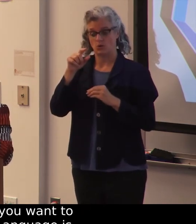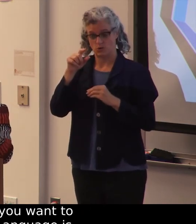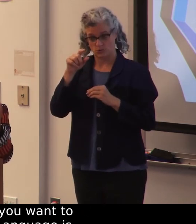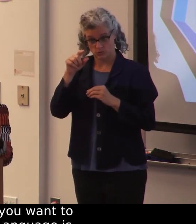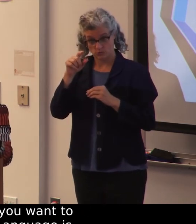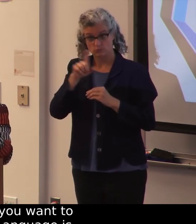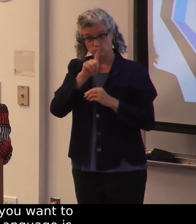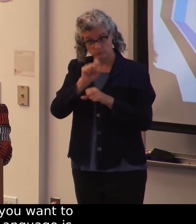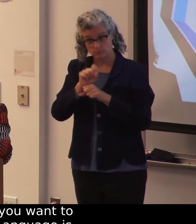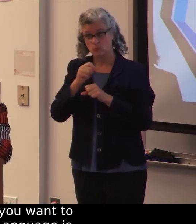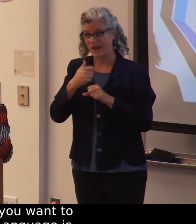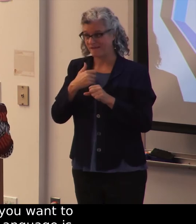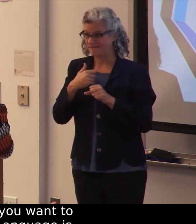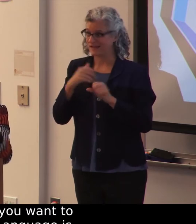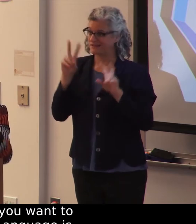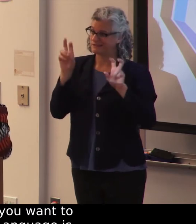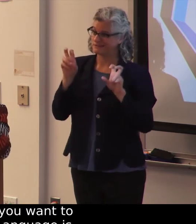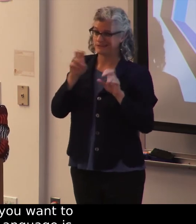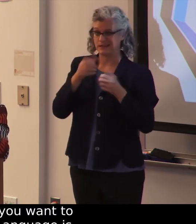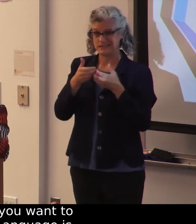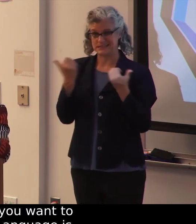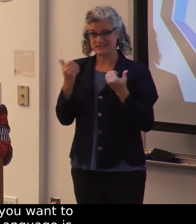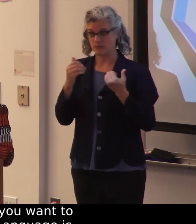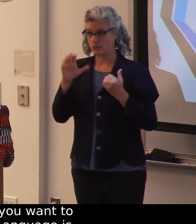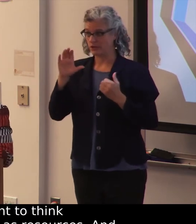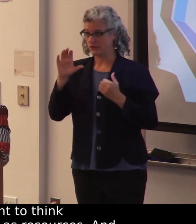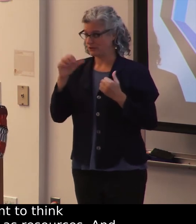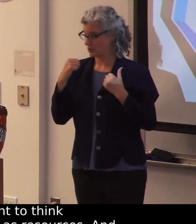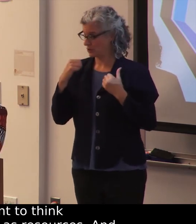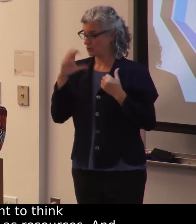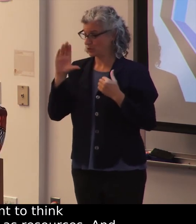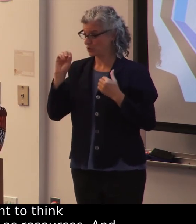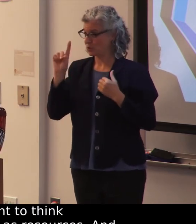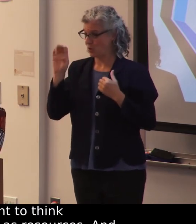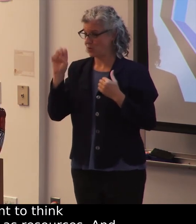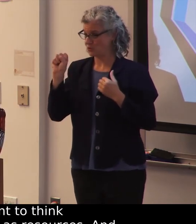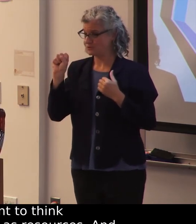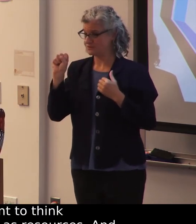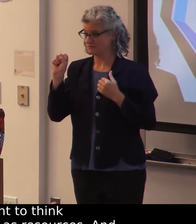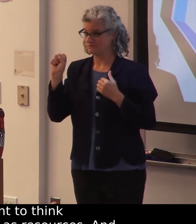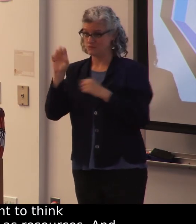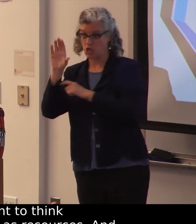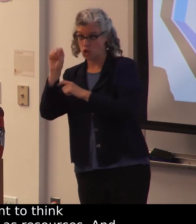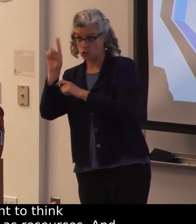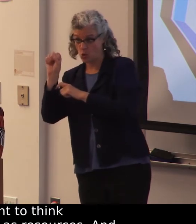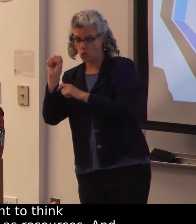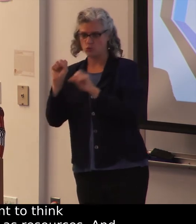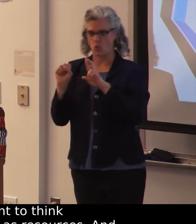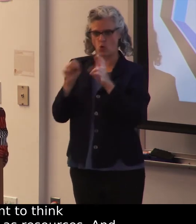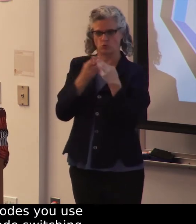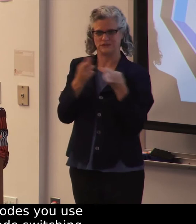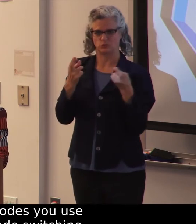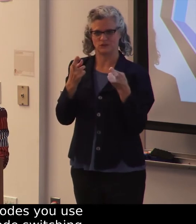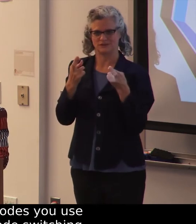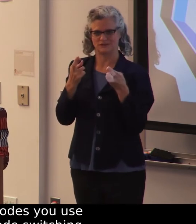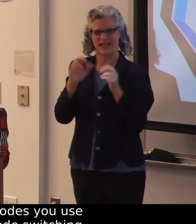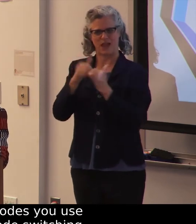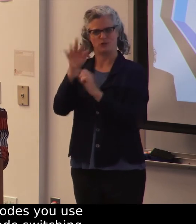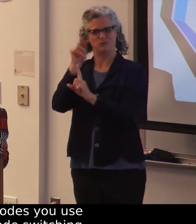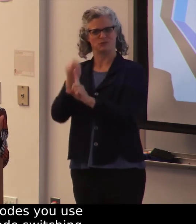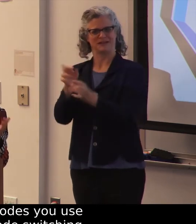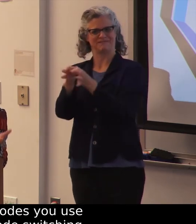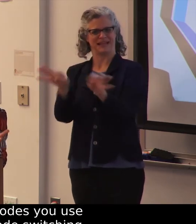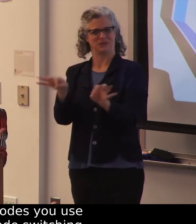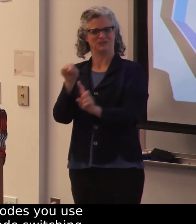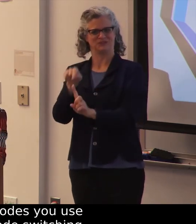are separate, whether you want to think of language as separate codes, or whether you want to think about languages as resources. And if you think about separate codes, you